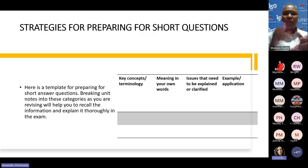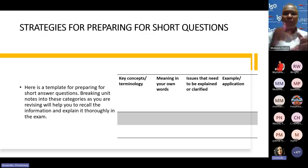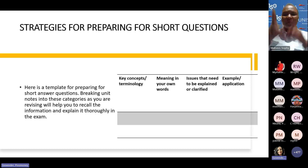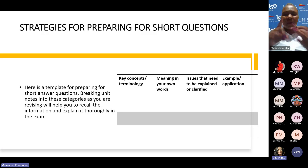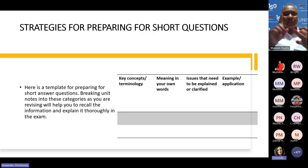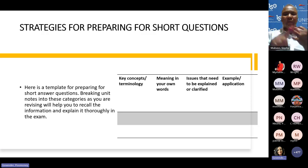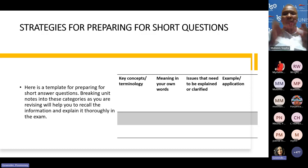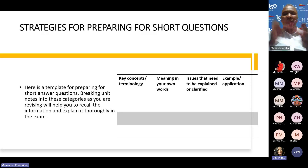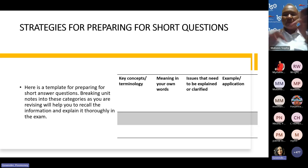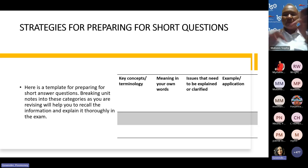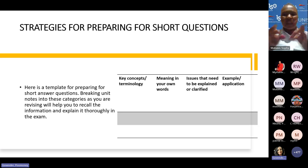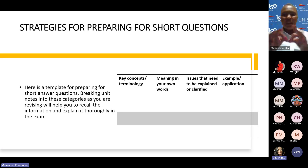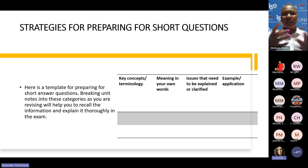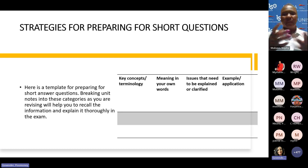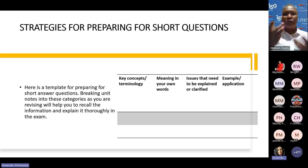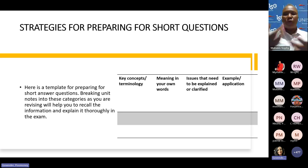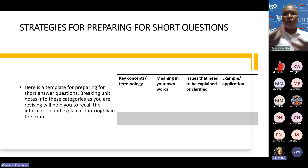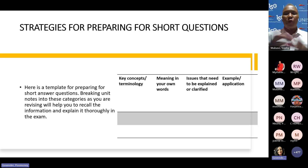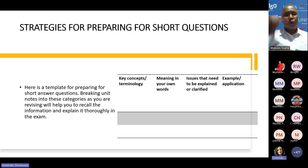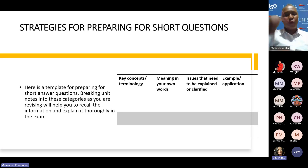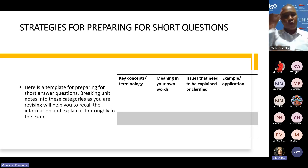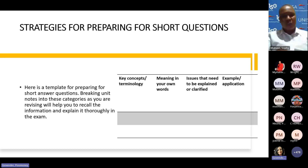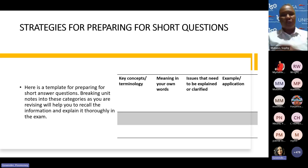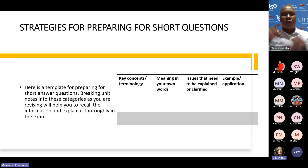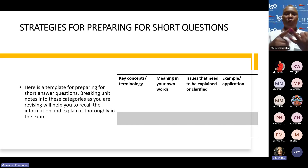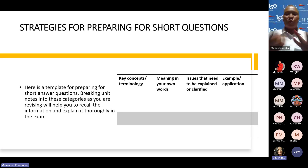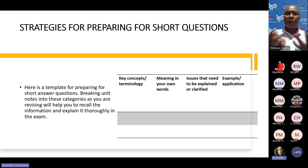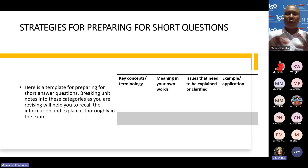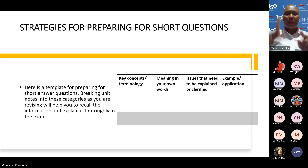a concept, theory, principle, or